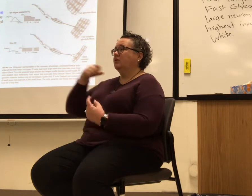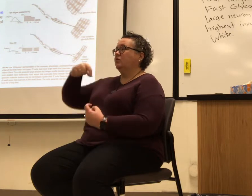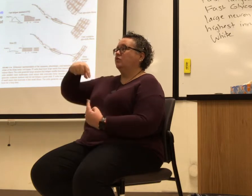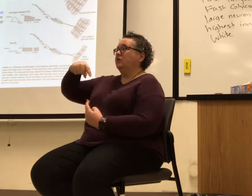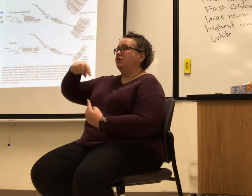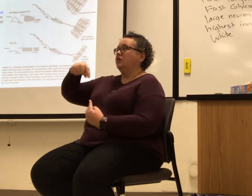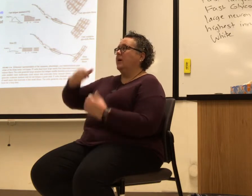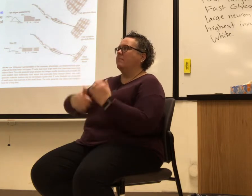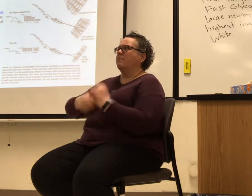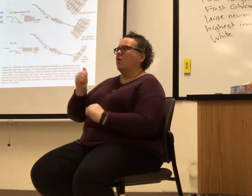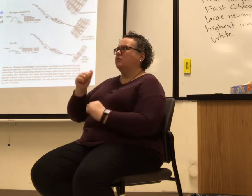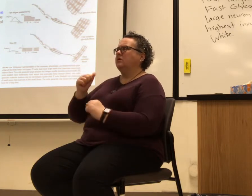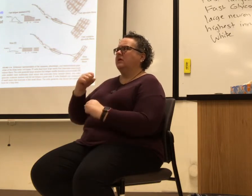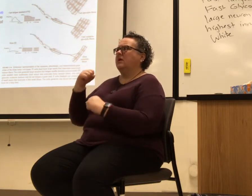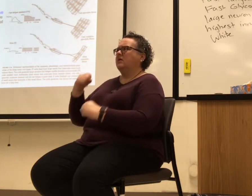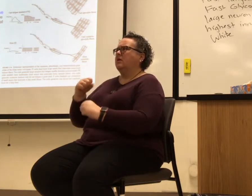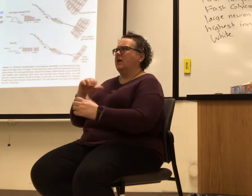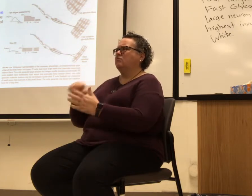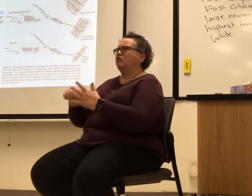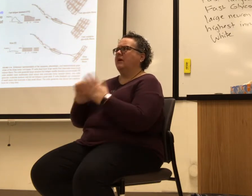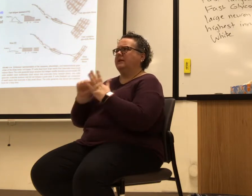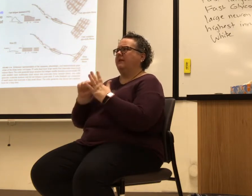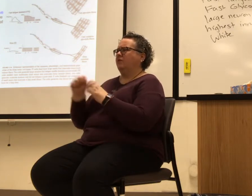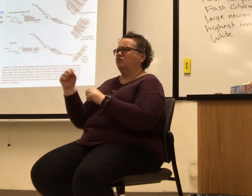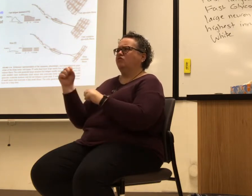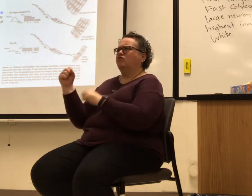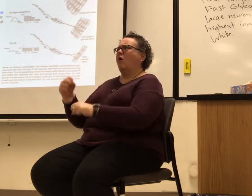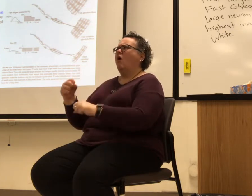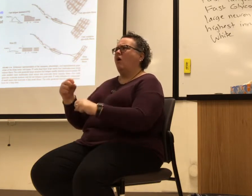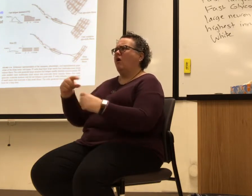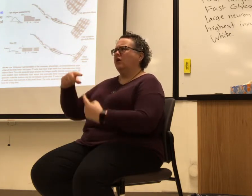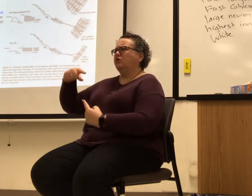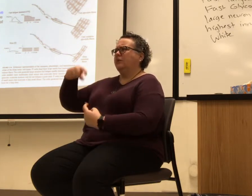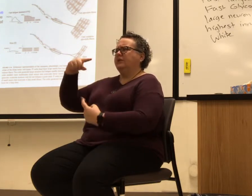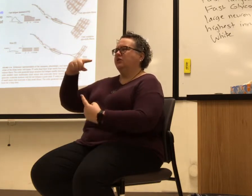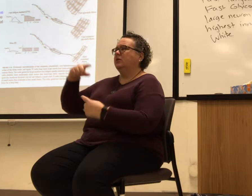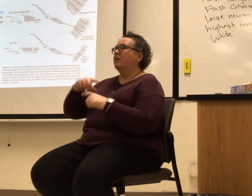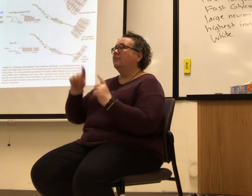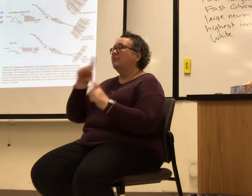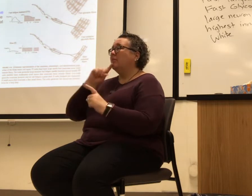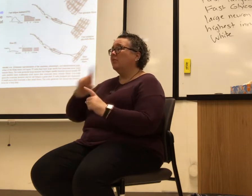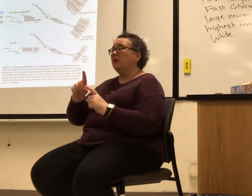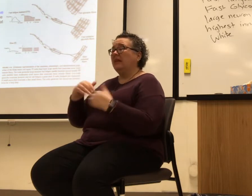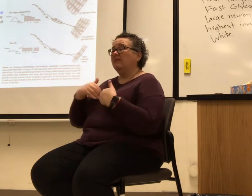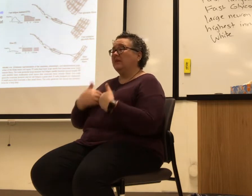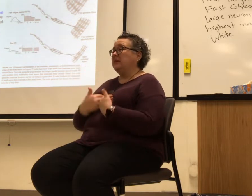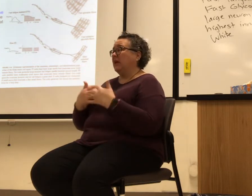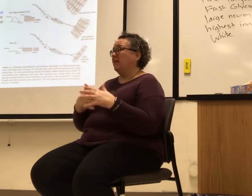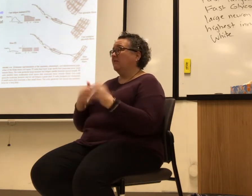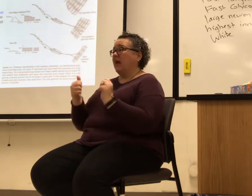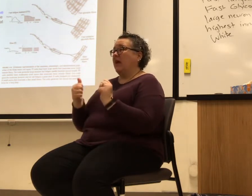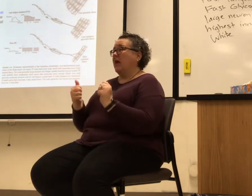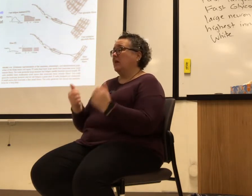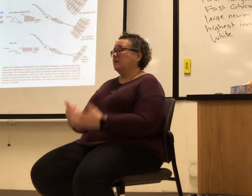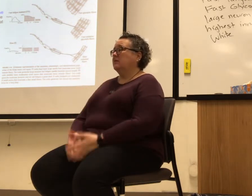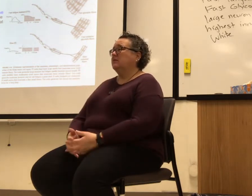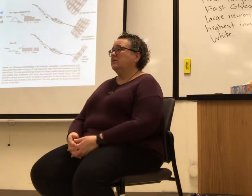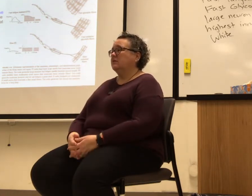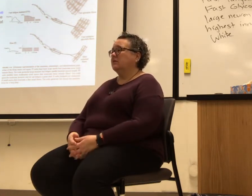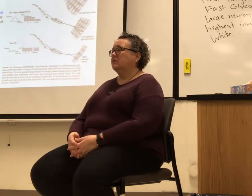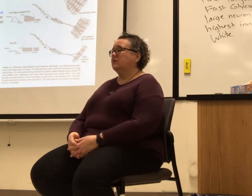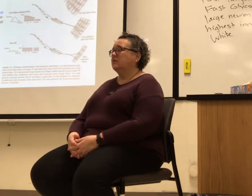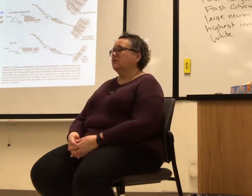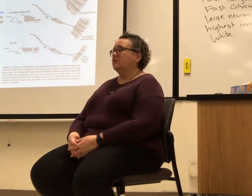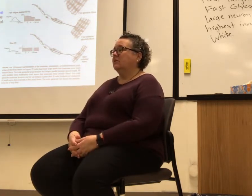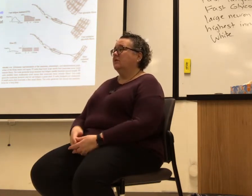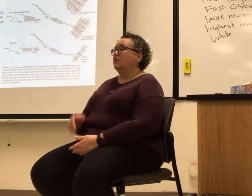most impressive. They're the strongest. However, they really fatigue super fast. And so the fatigue